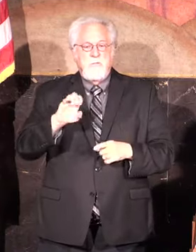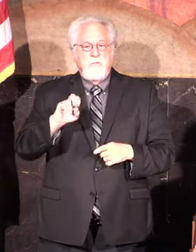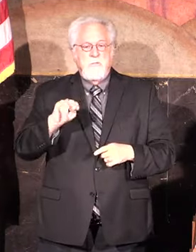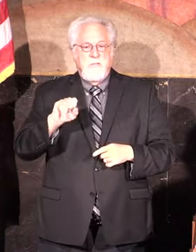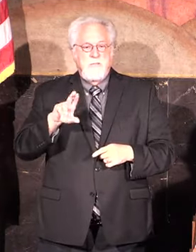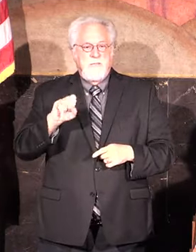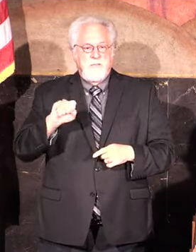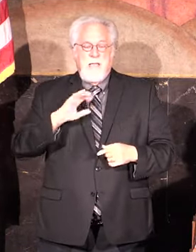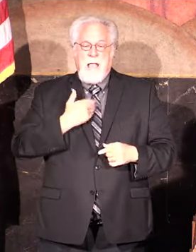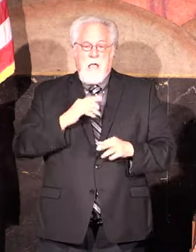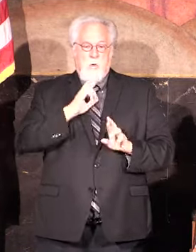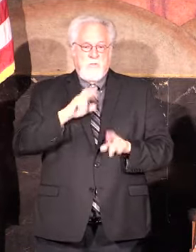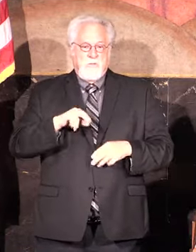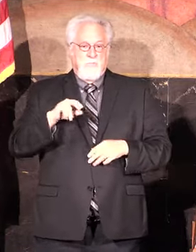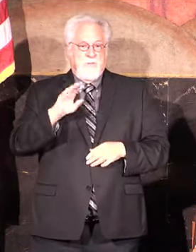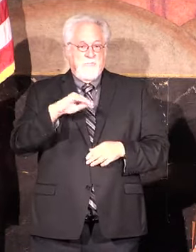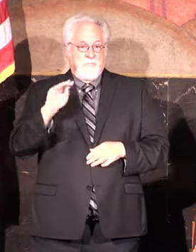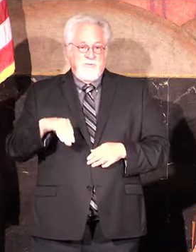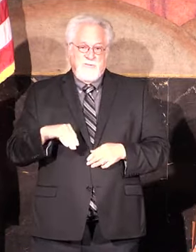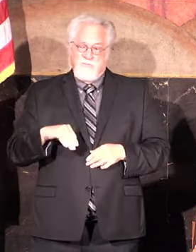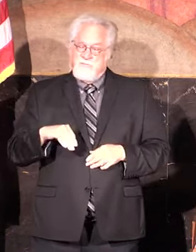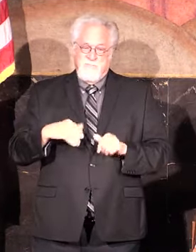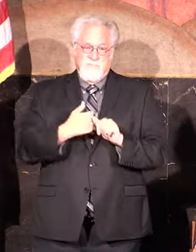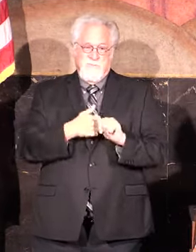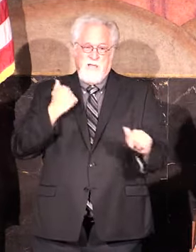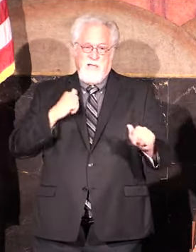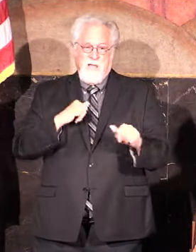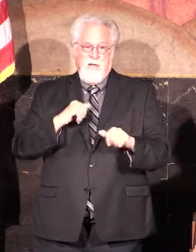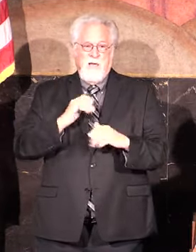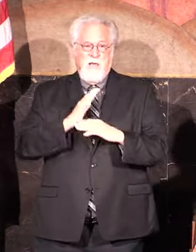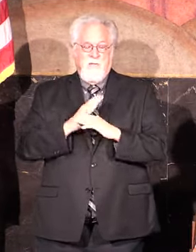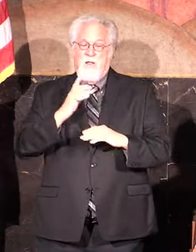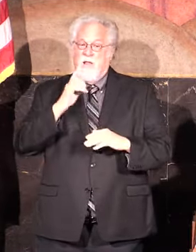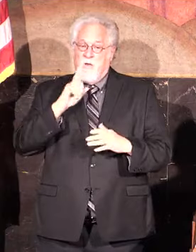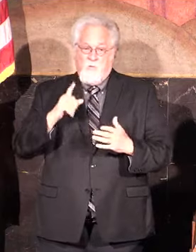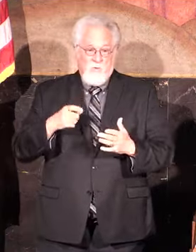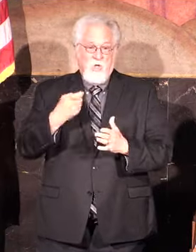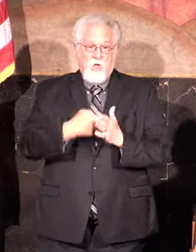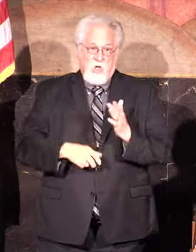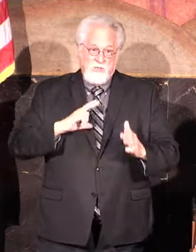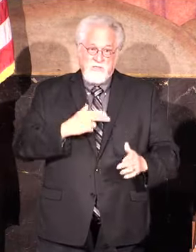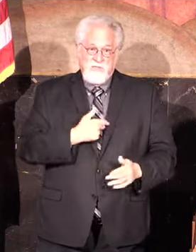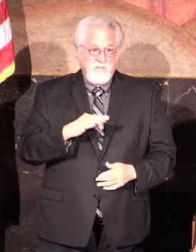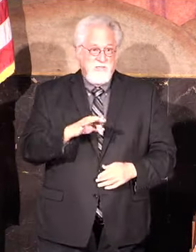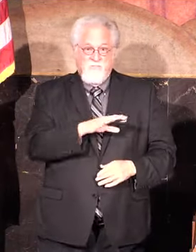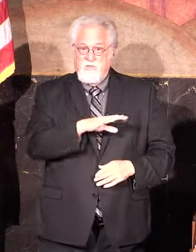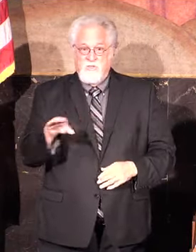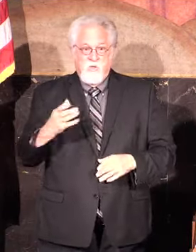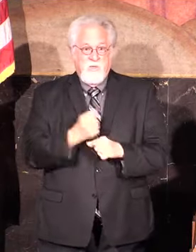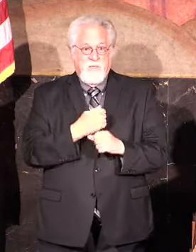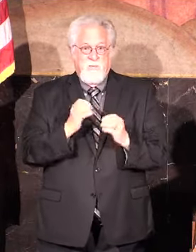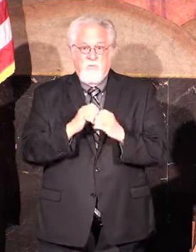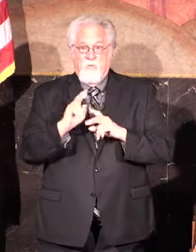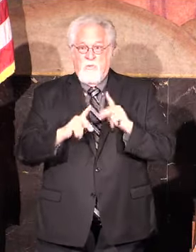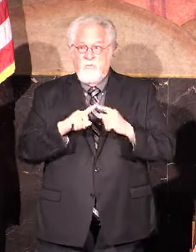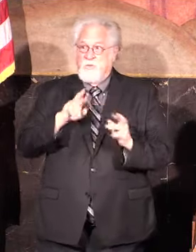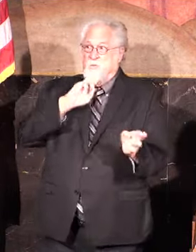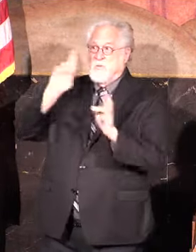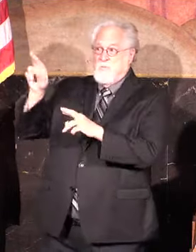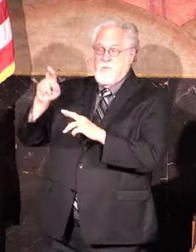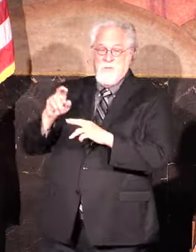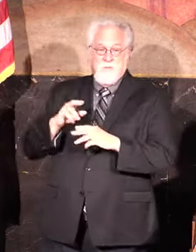rate that lags the national average. And there will be a price to pay in Louisiana if we don't get more people to respond between